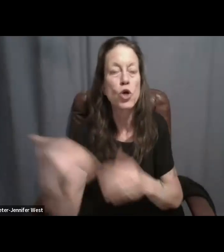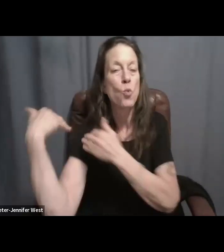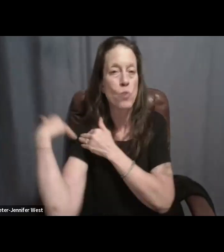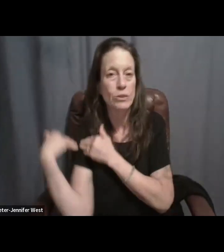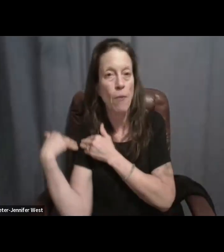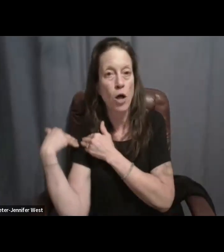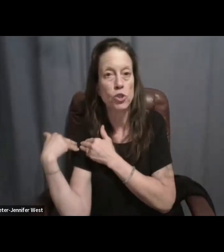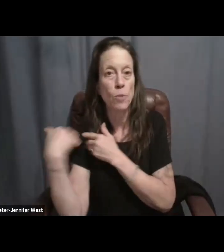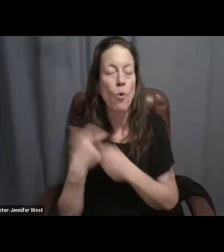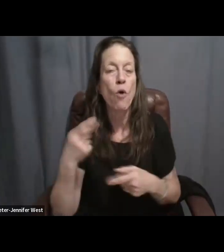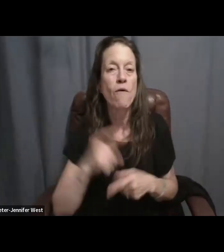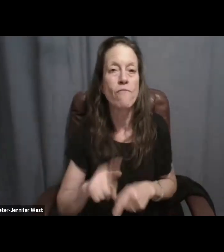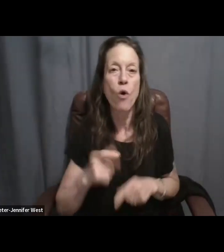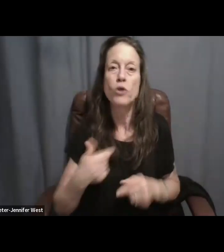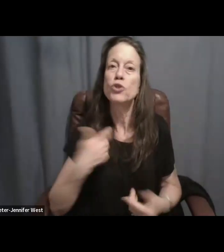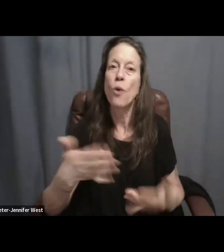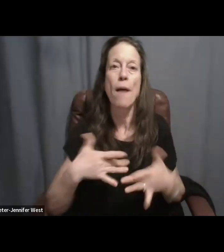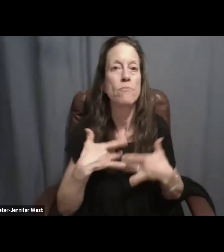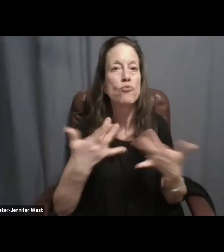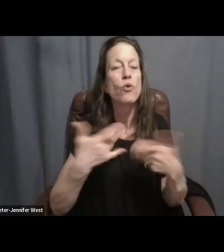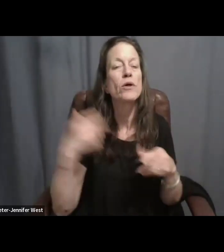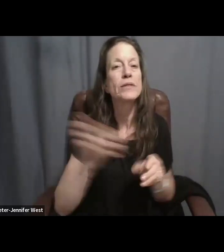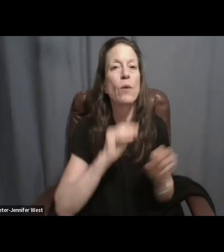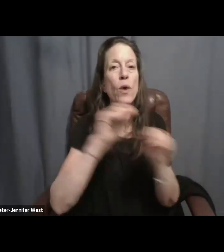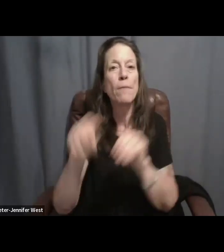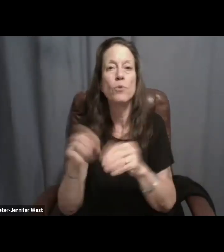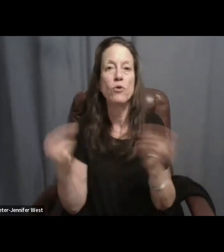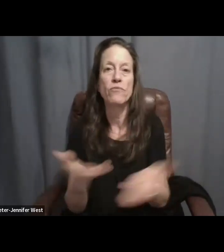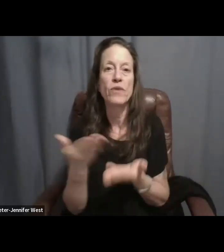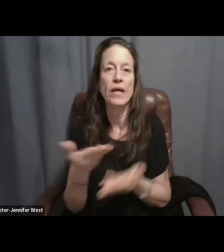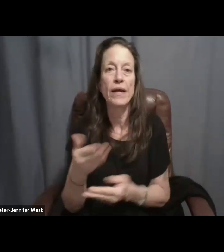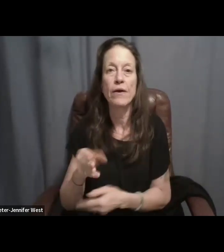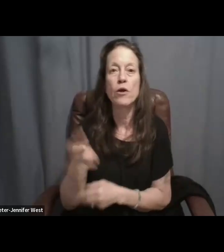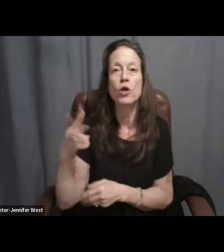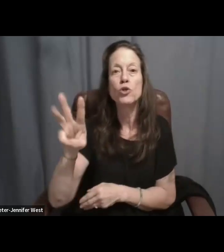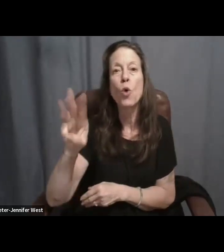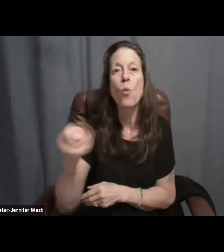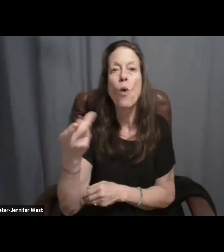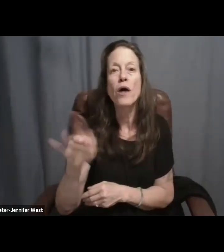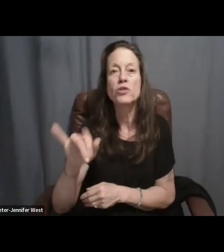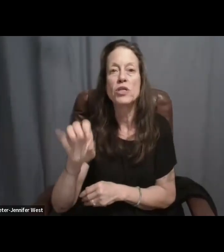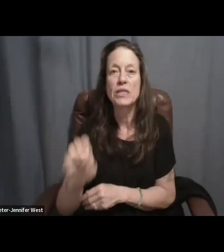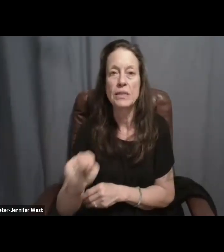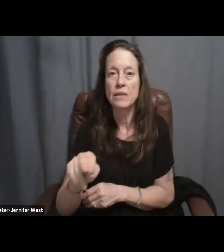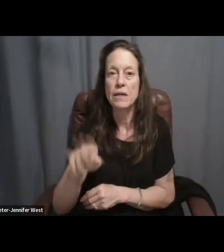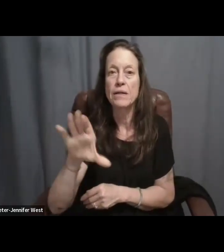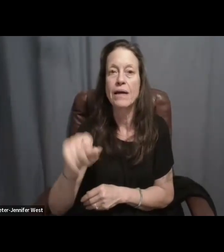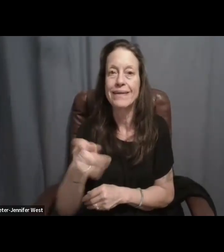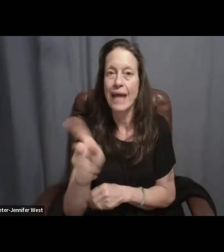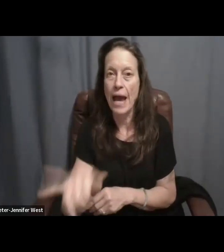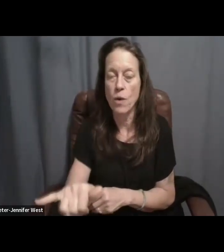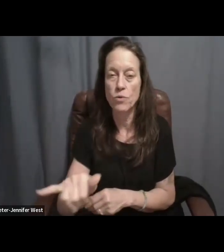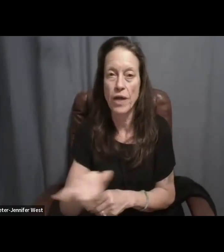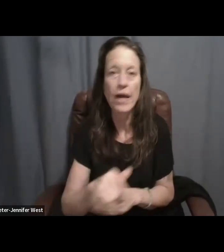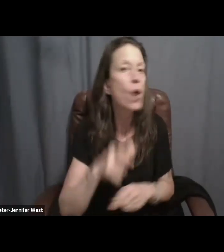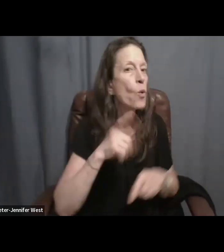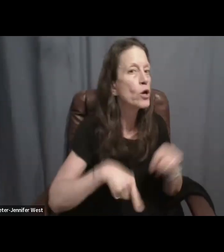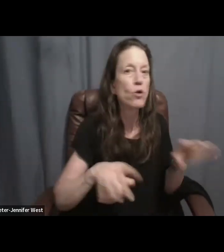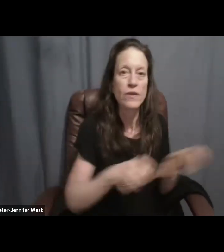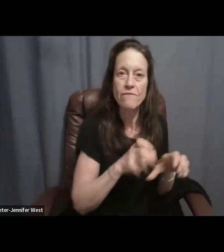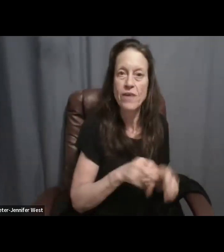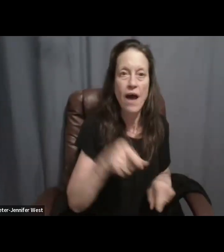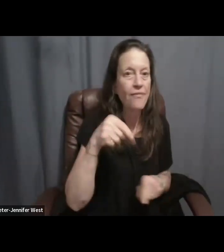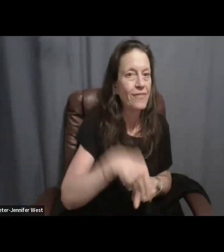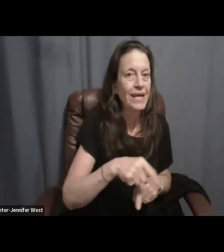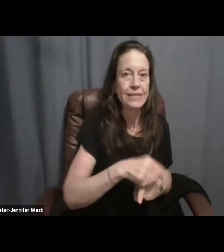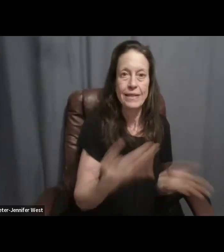moving out to Washington County, because that's something we couldn't have done in Montgomery. So trying to think anything else.